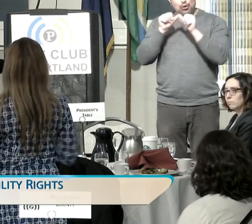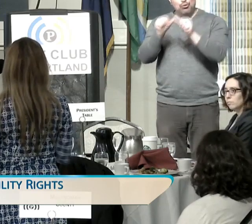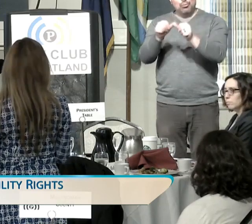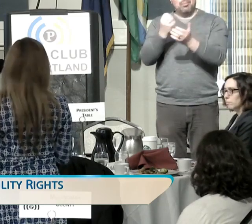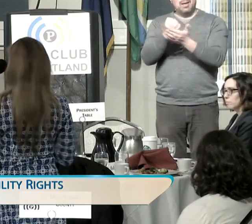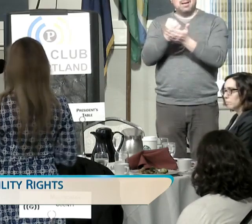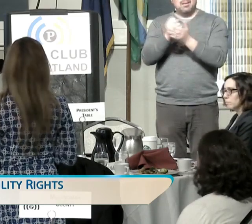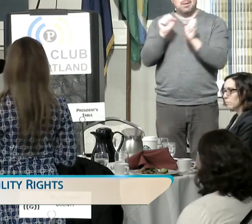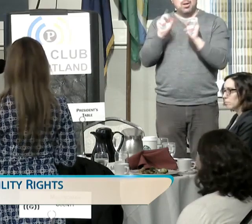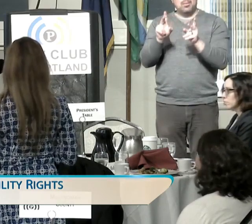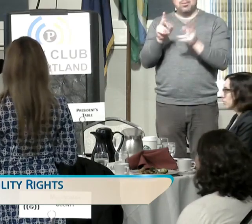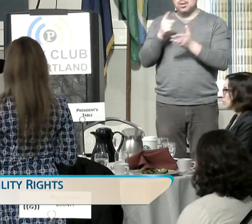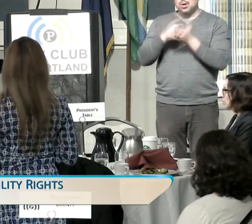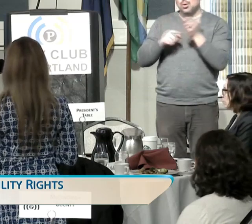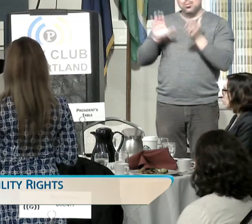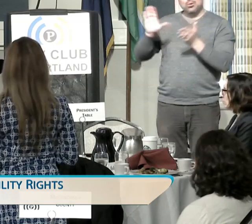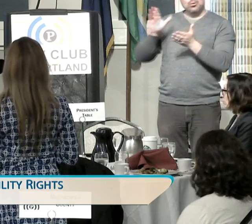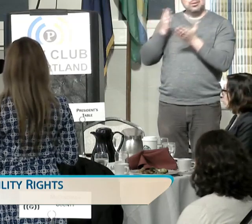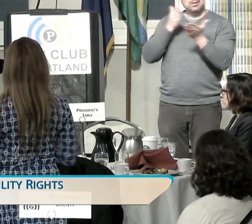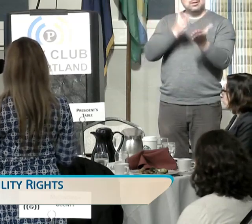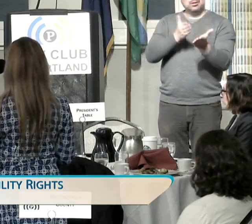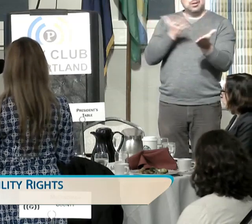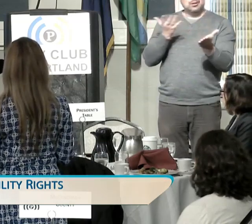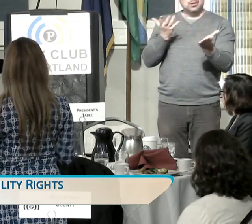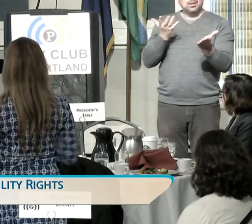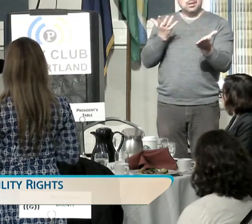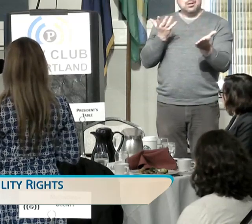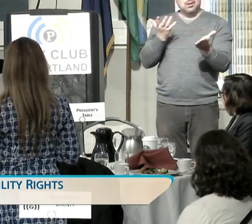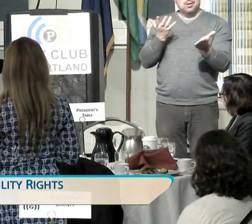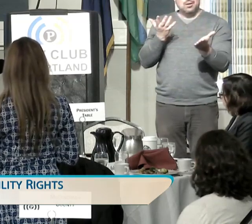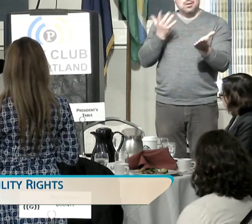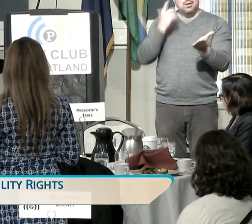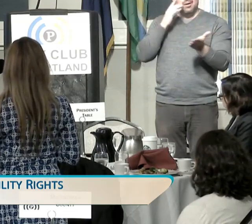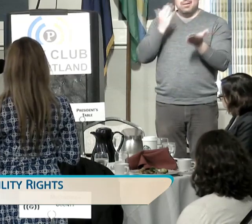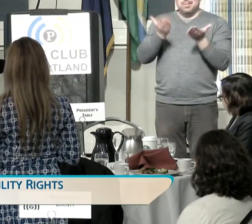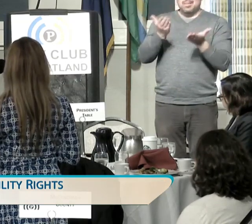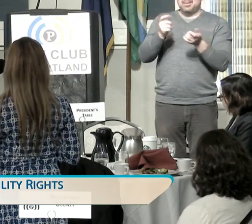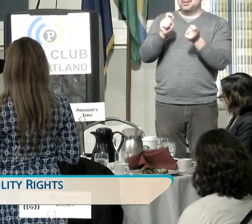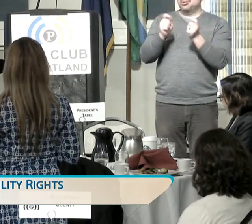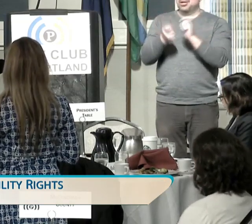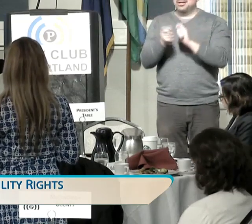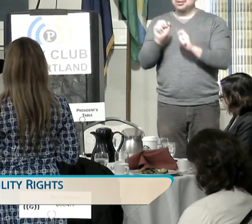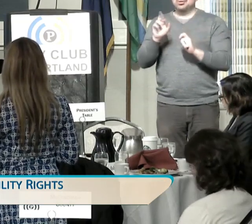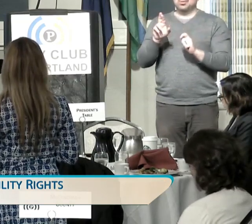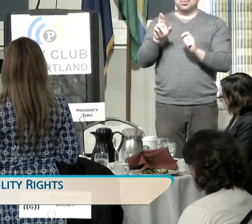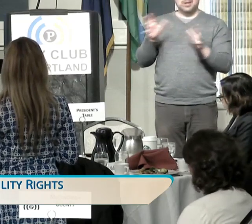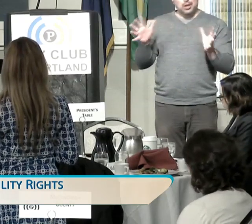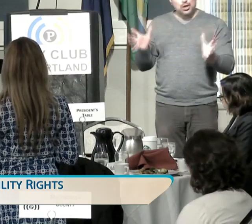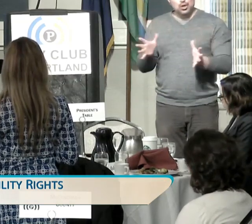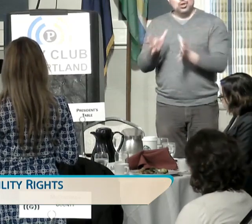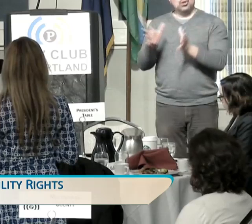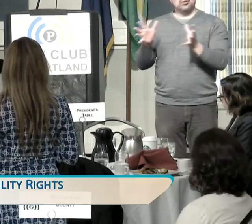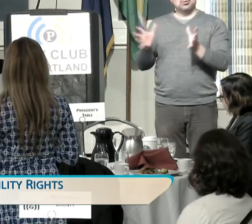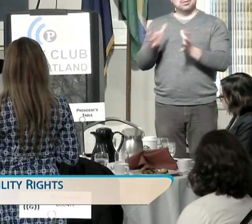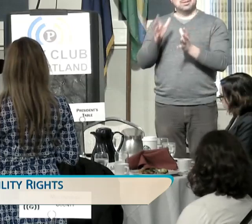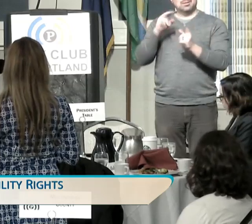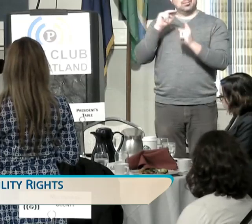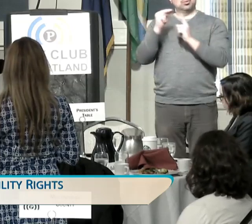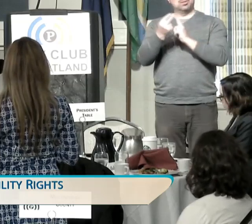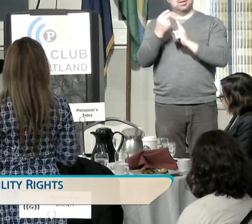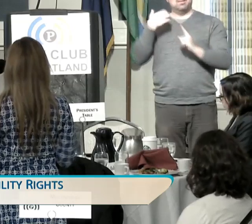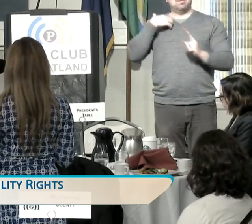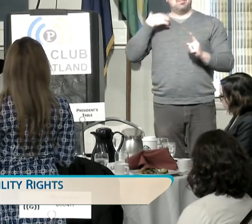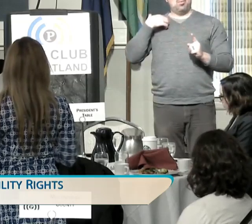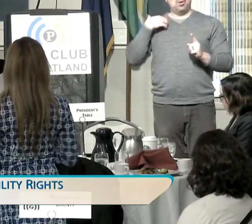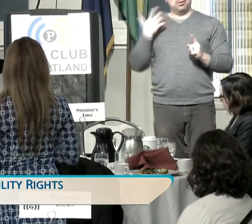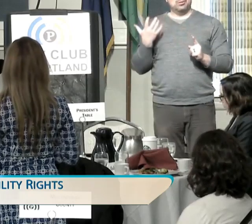opportunity. So what would your suggestions be on maybe changing or encouraging the perspective of